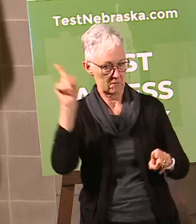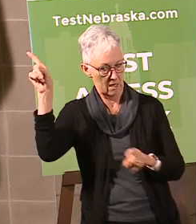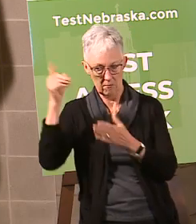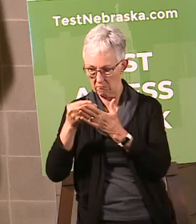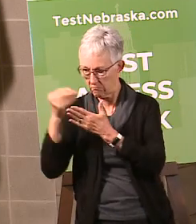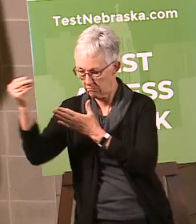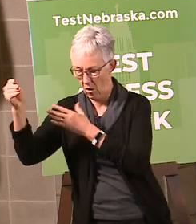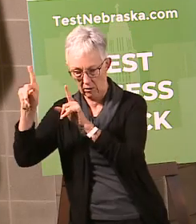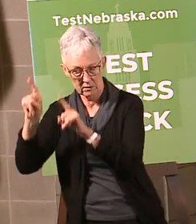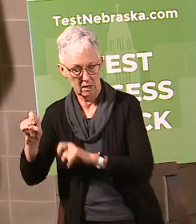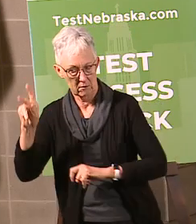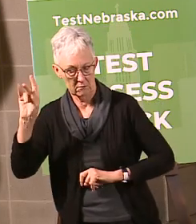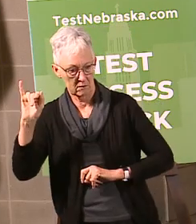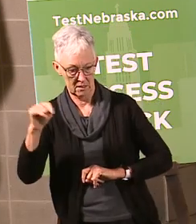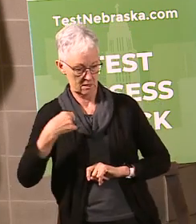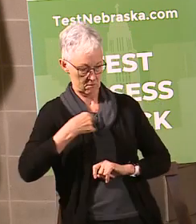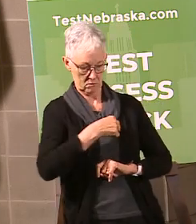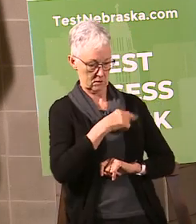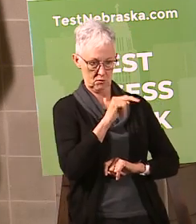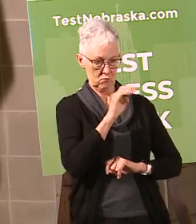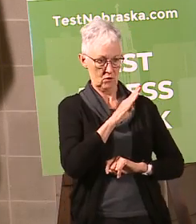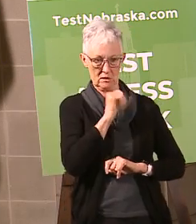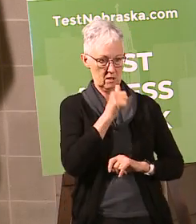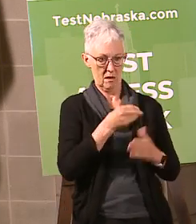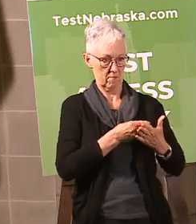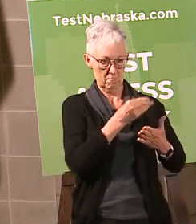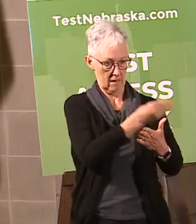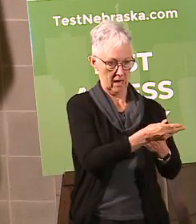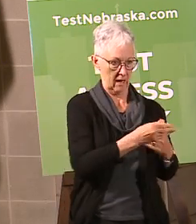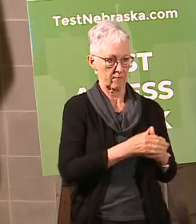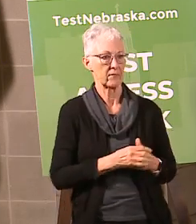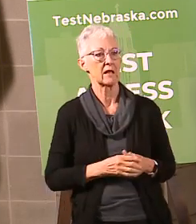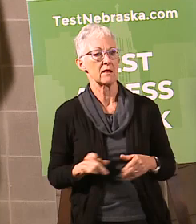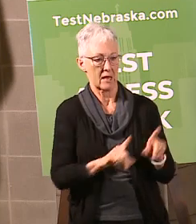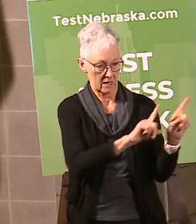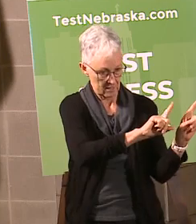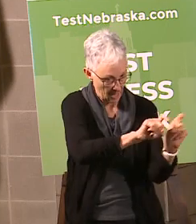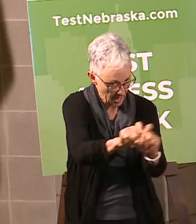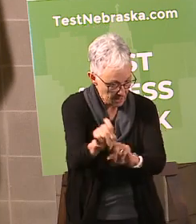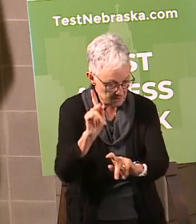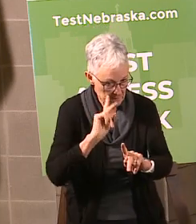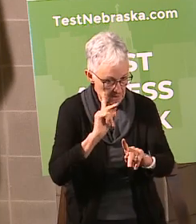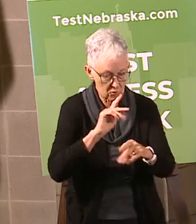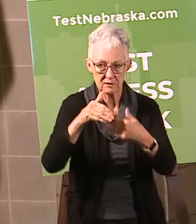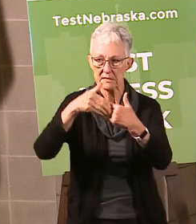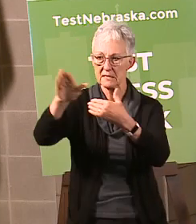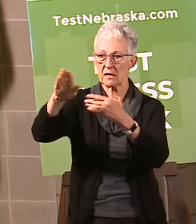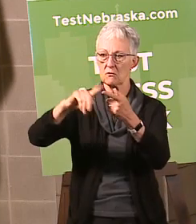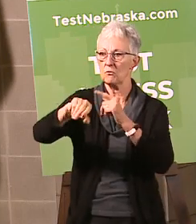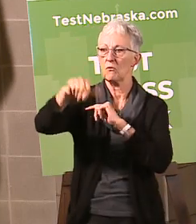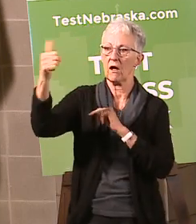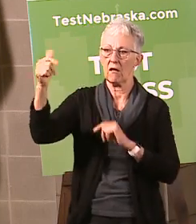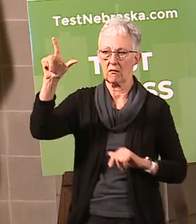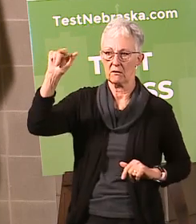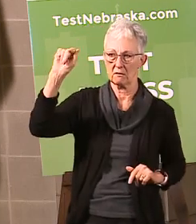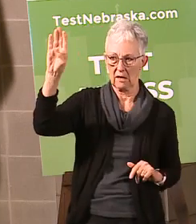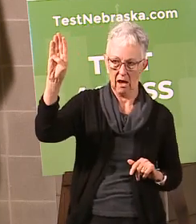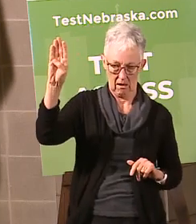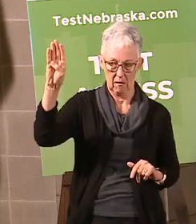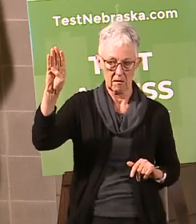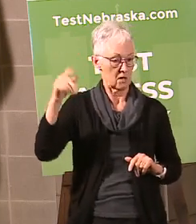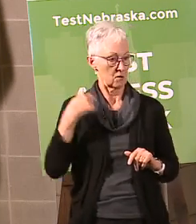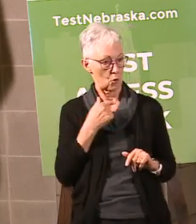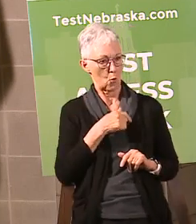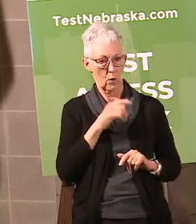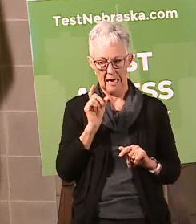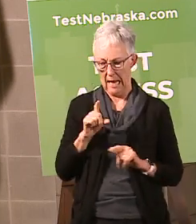That wasn't us at the state of Nebraska. They sent it to an out-of-state lab, wasn't one of our labs. And so we had to set up a protocol to be able to take that